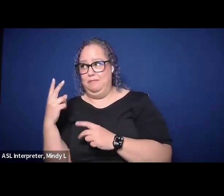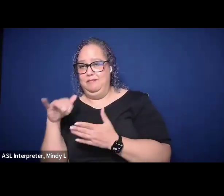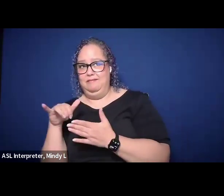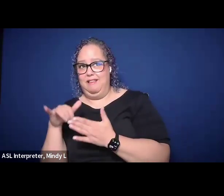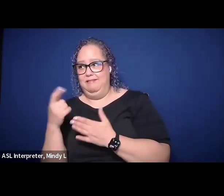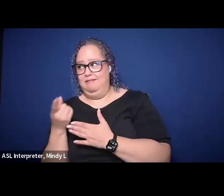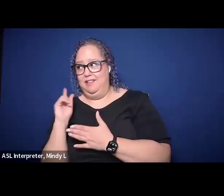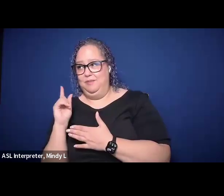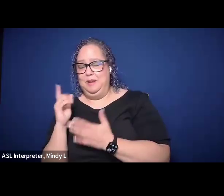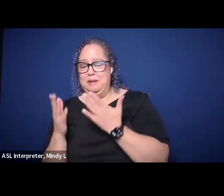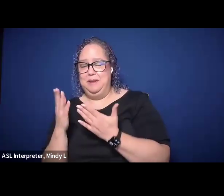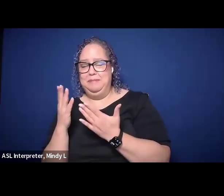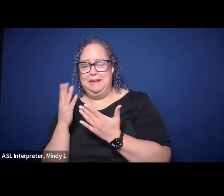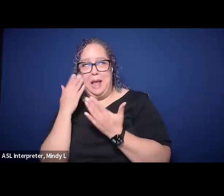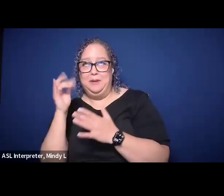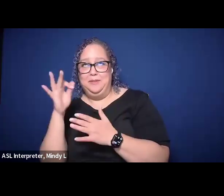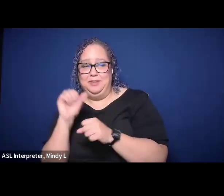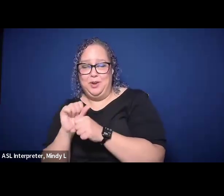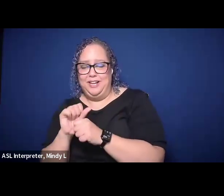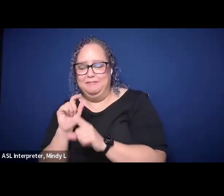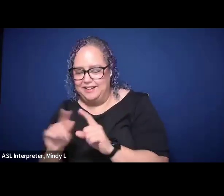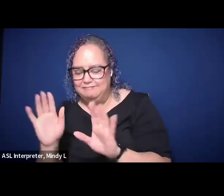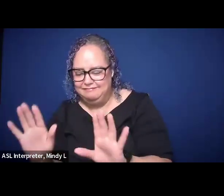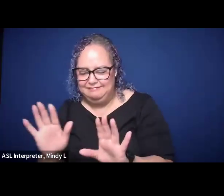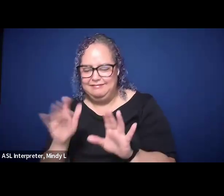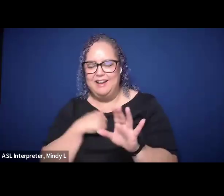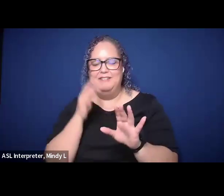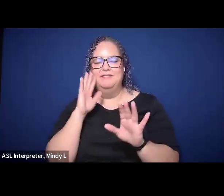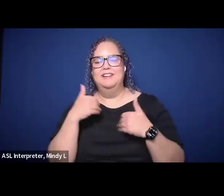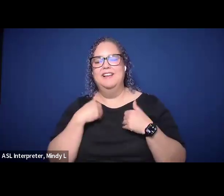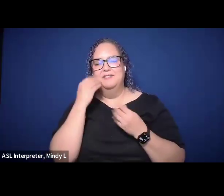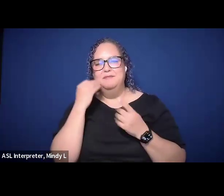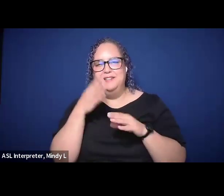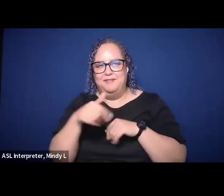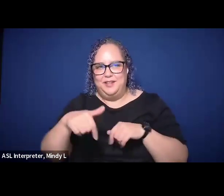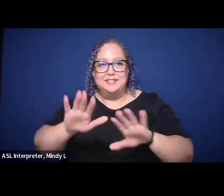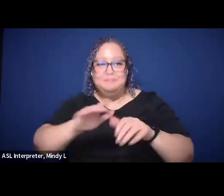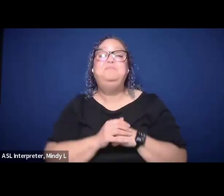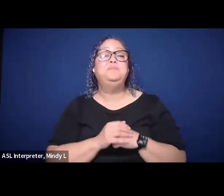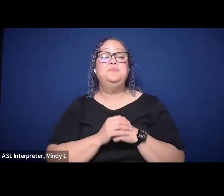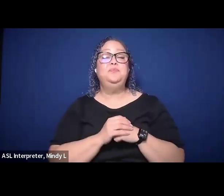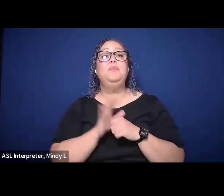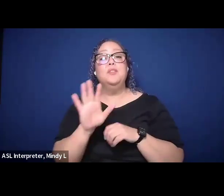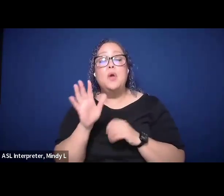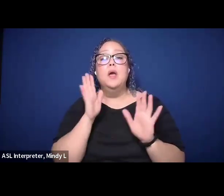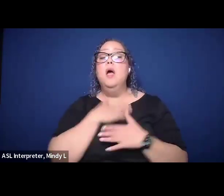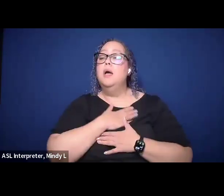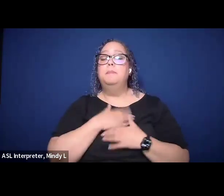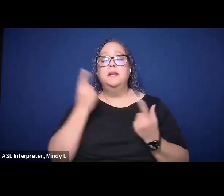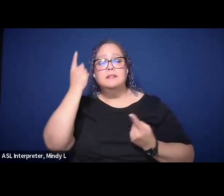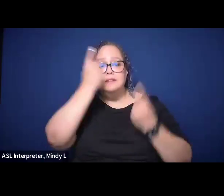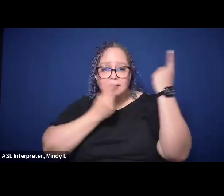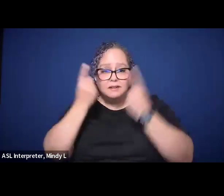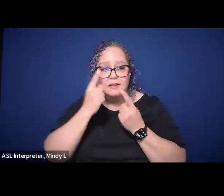you at the end of this. So stay with us. And I want you to spend some time sort of thinking about those stories you're telling yourself about